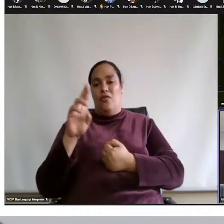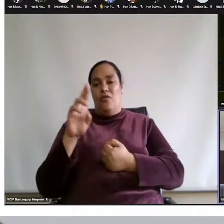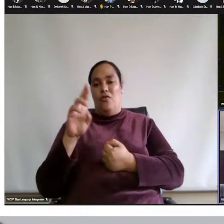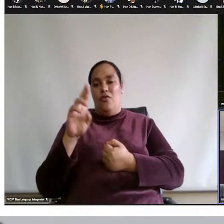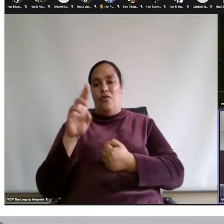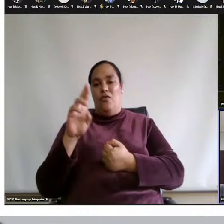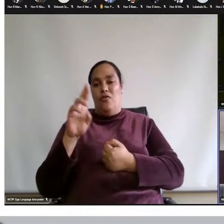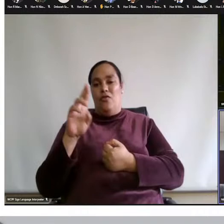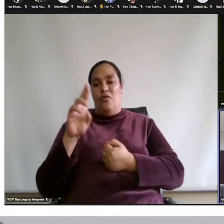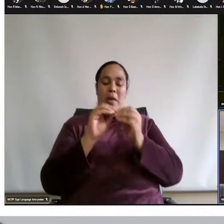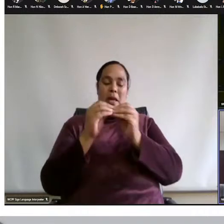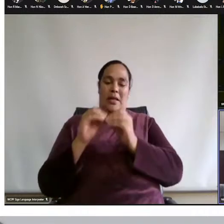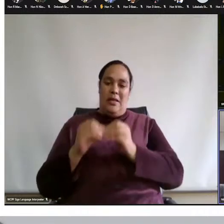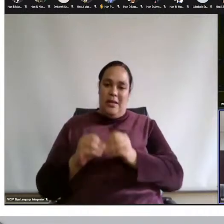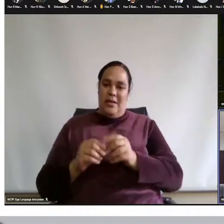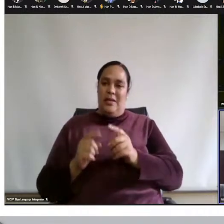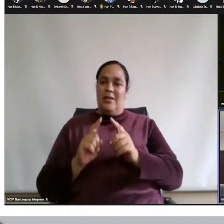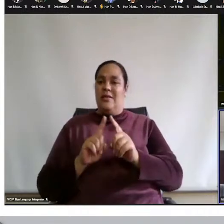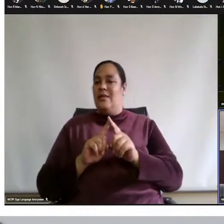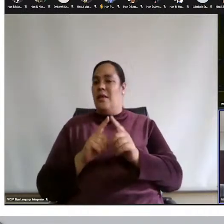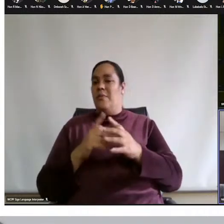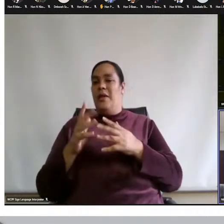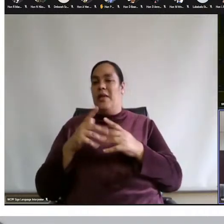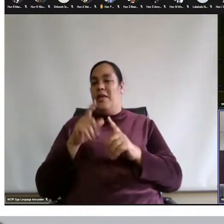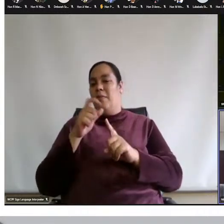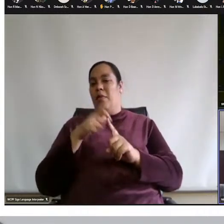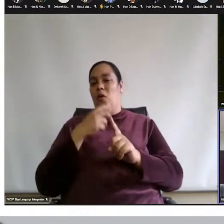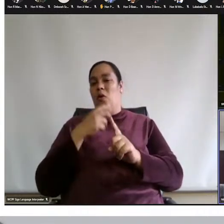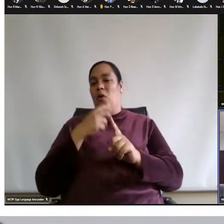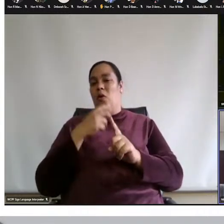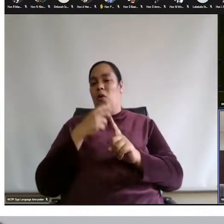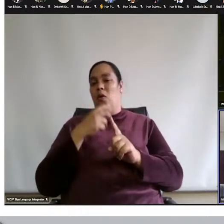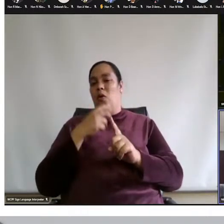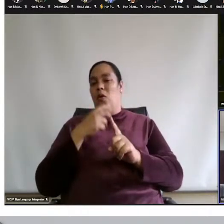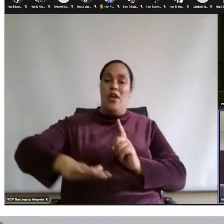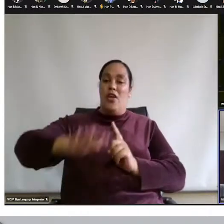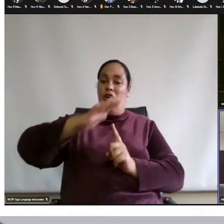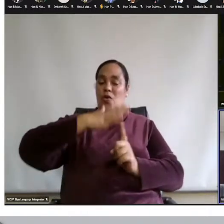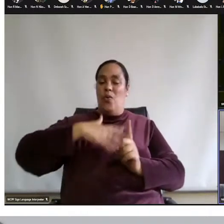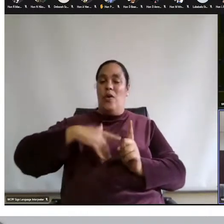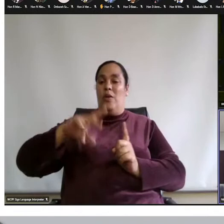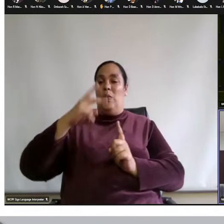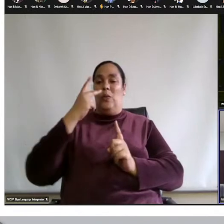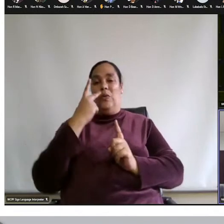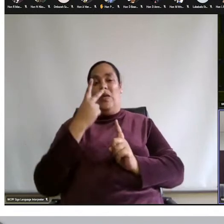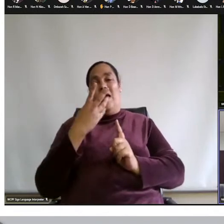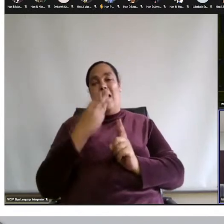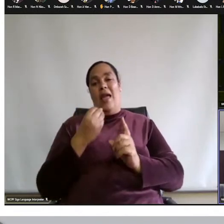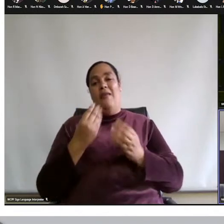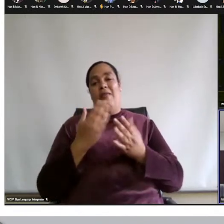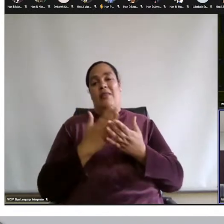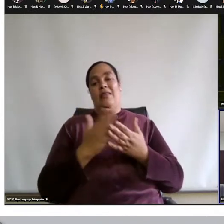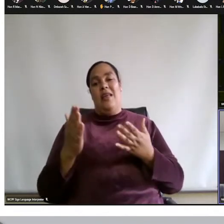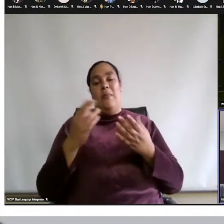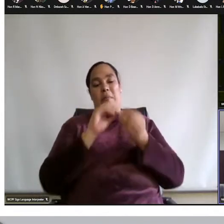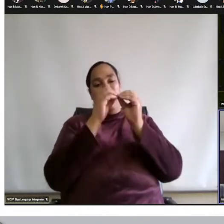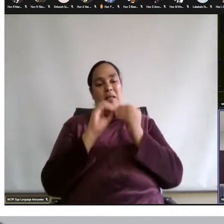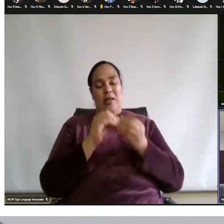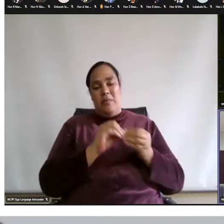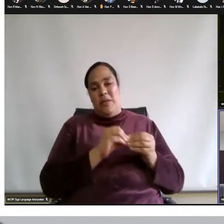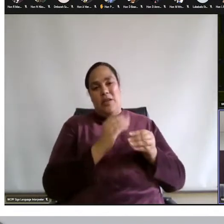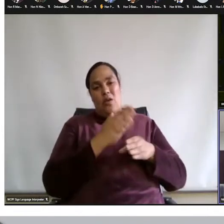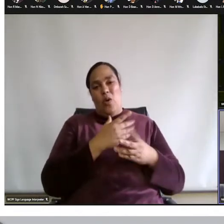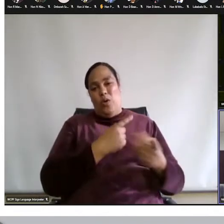preventative maintenance. And is anybody now traveling in that particular area, you would have seen there are some preventative maintenance work taking